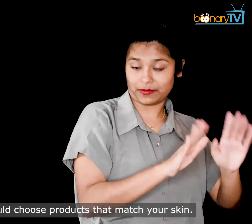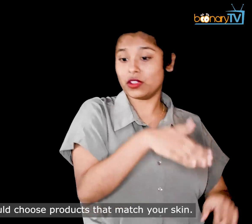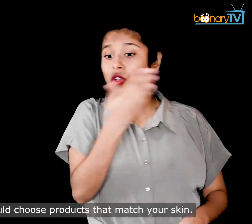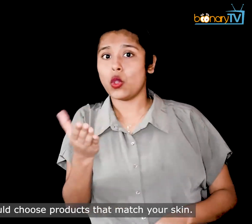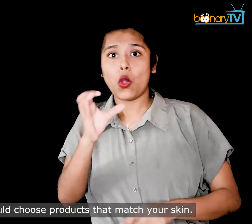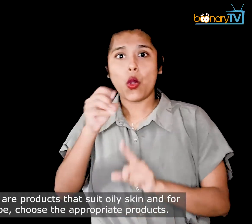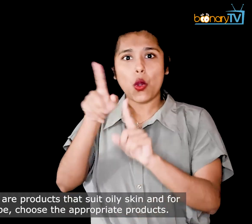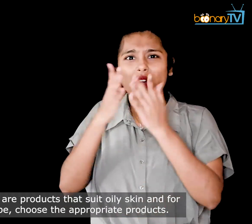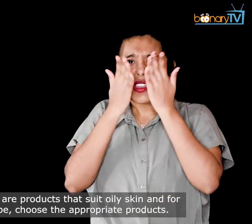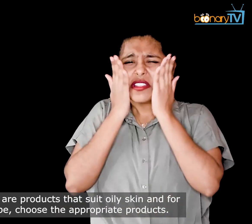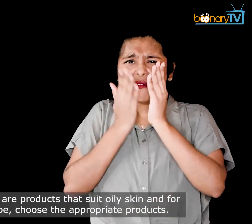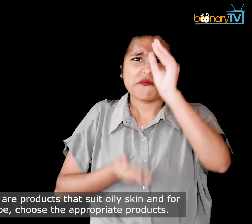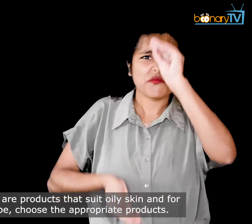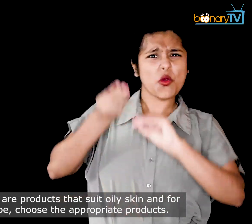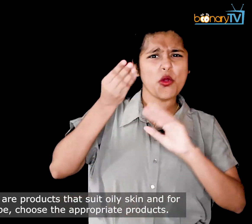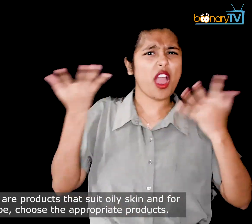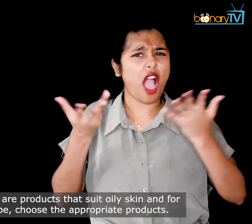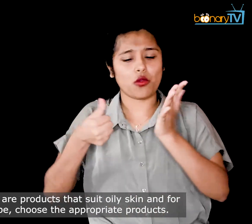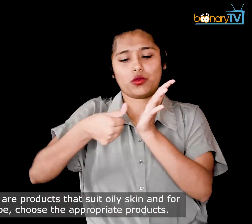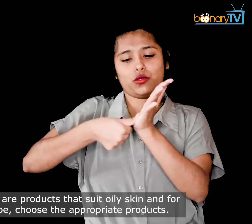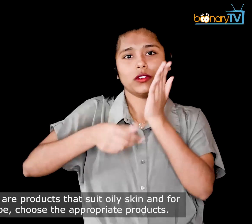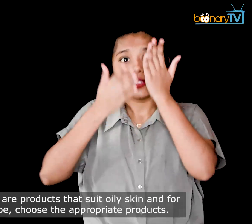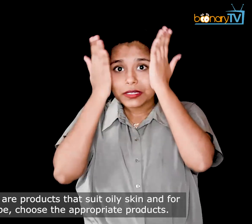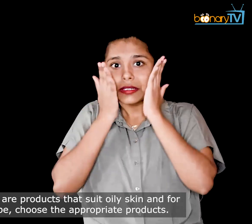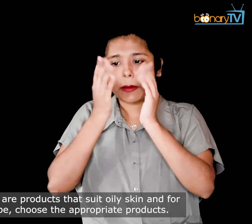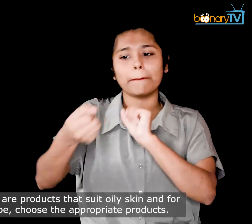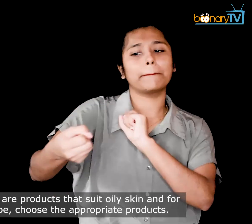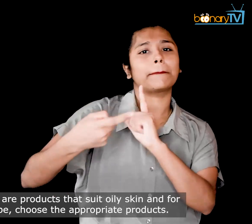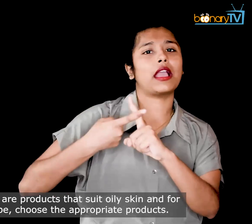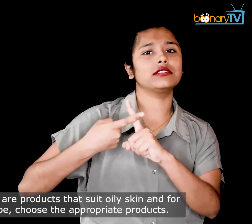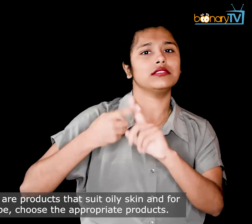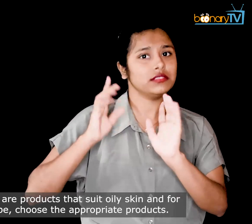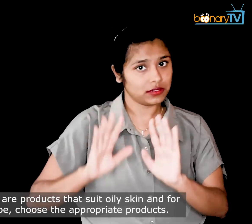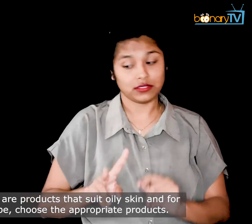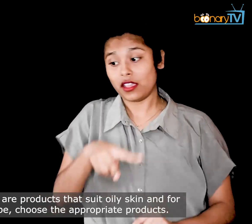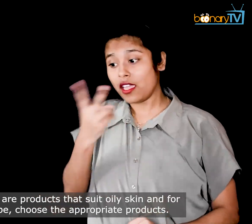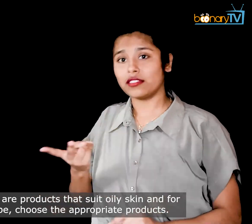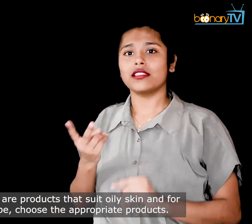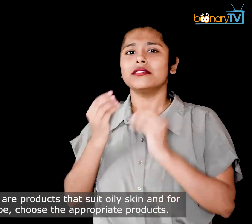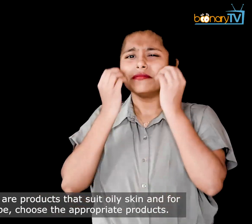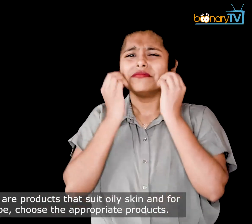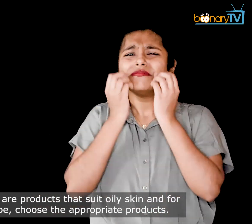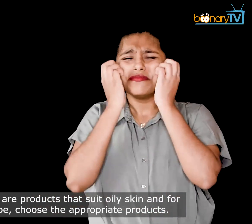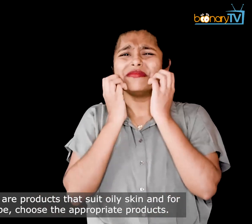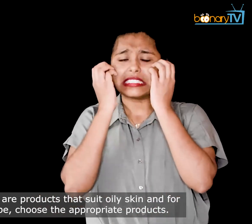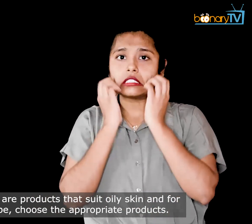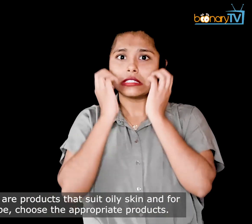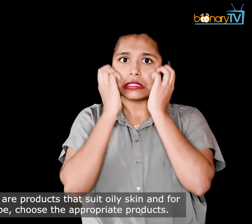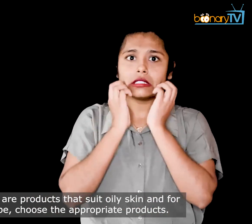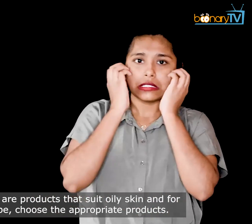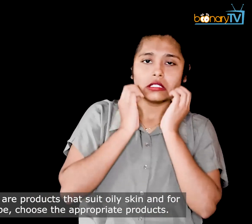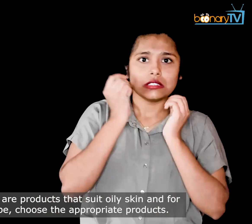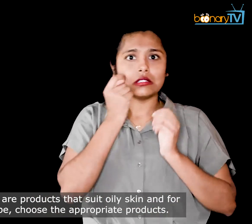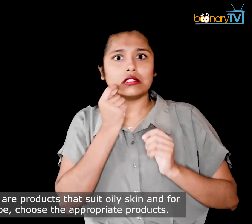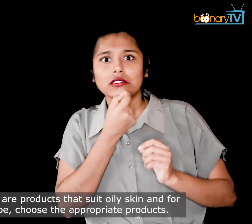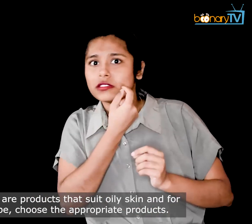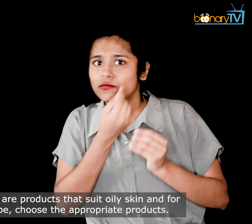For oily skin, there are products that suit oily skin. And for sensitive